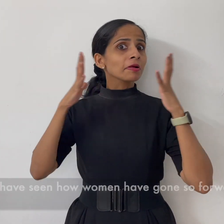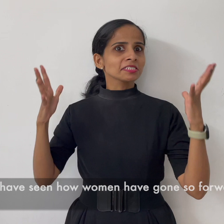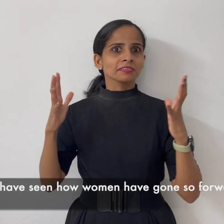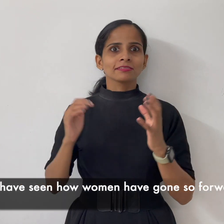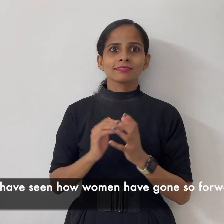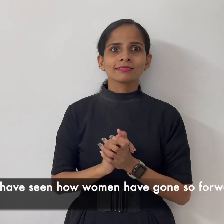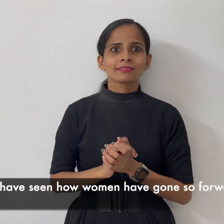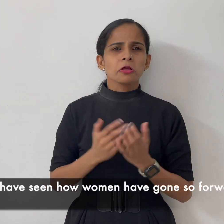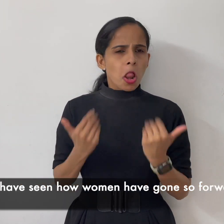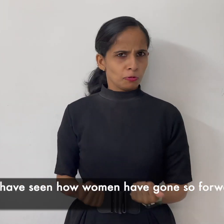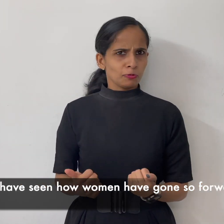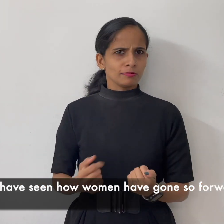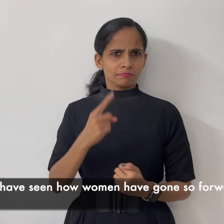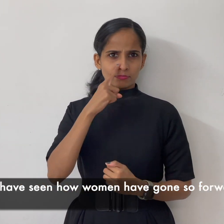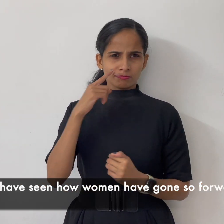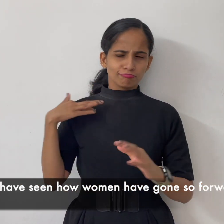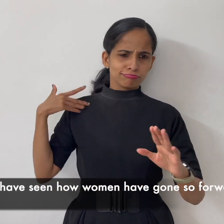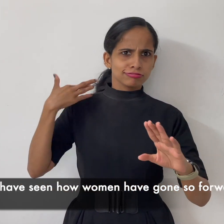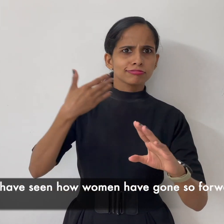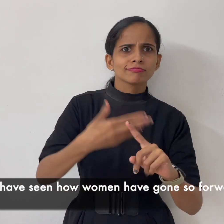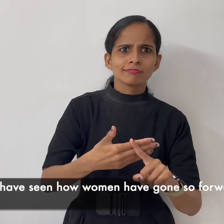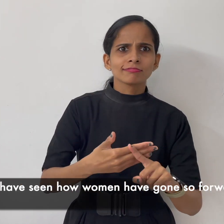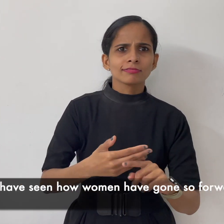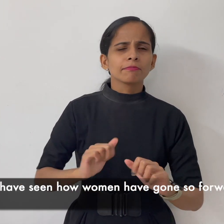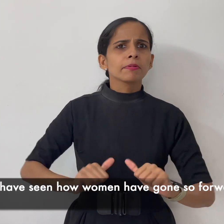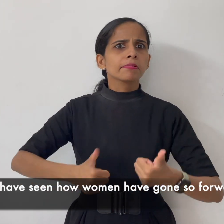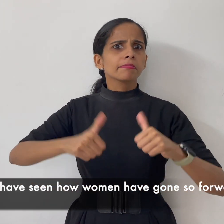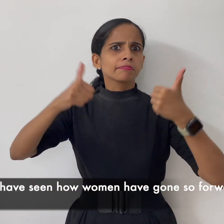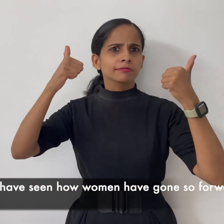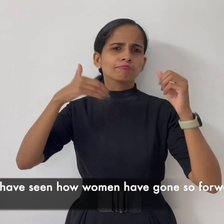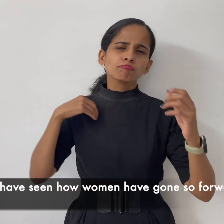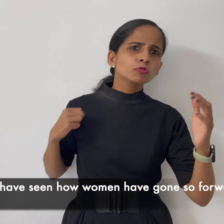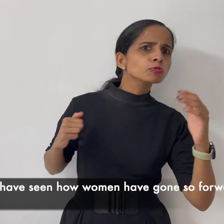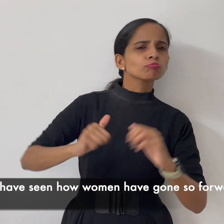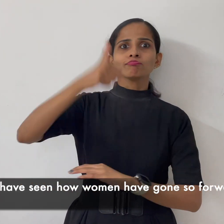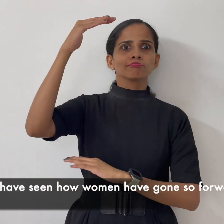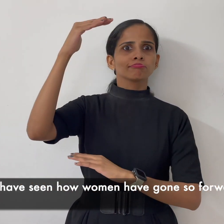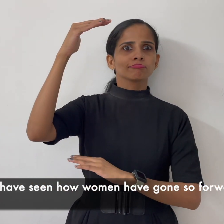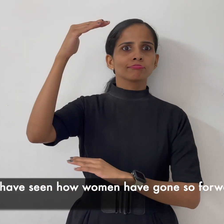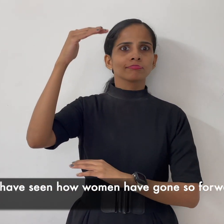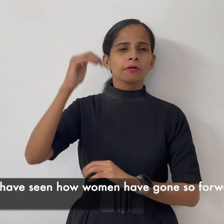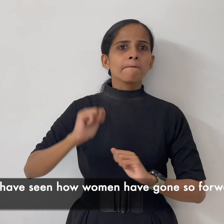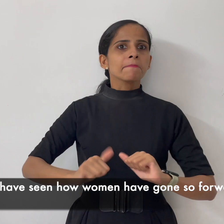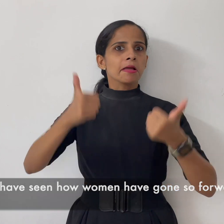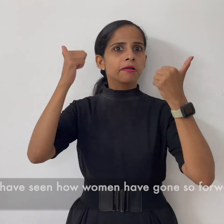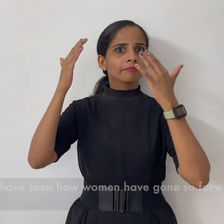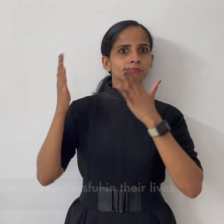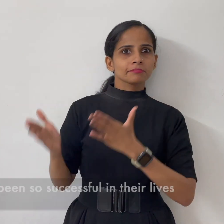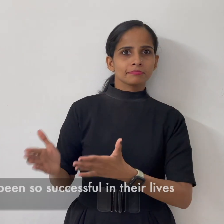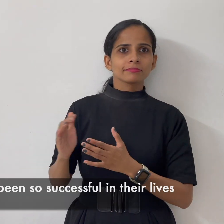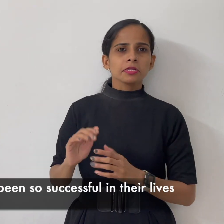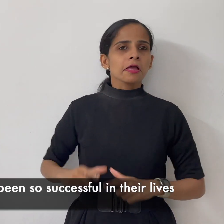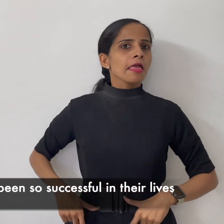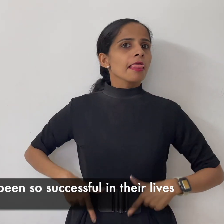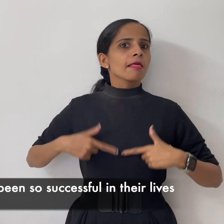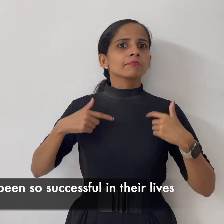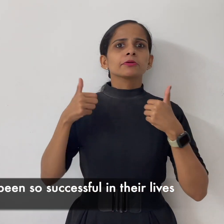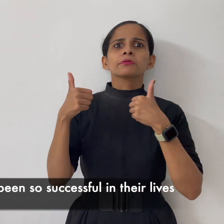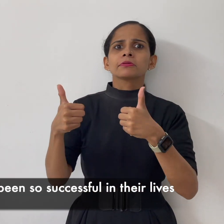Through the years, we have seen how women have gone so forward and how they have been so successful in